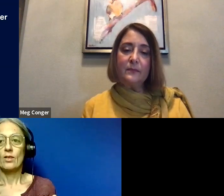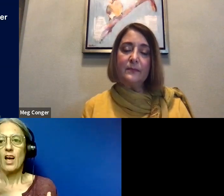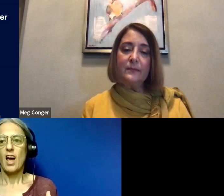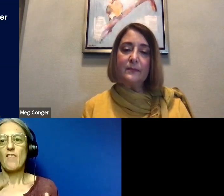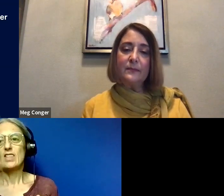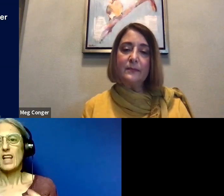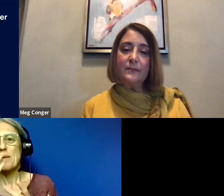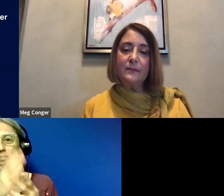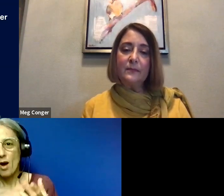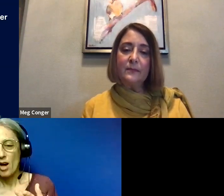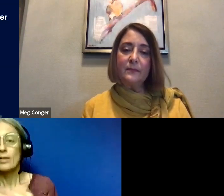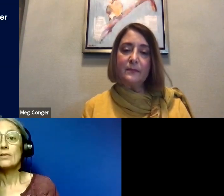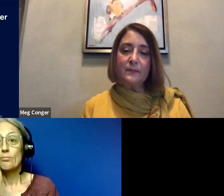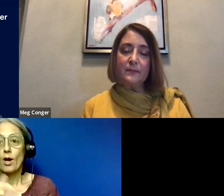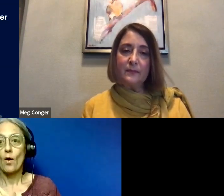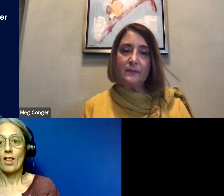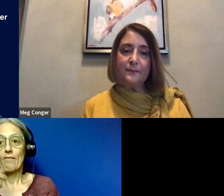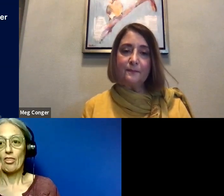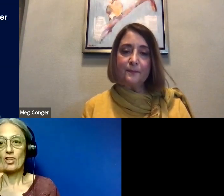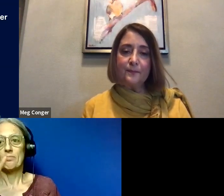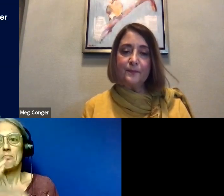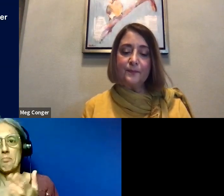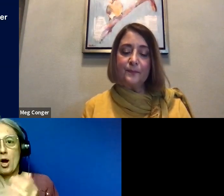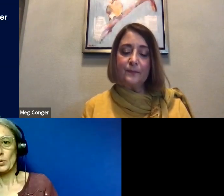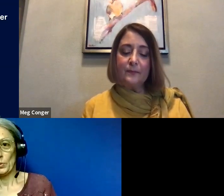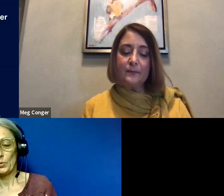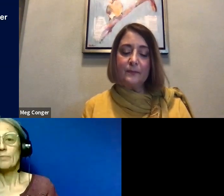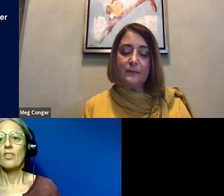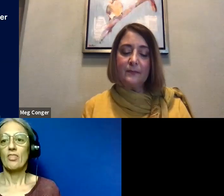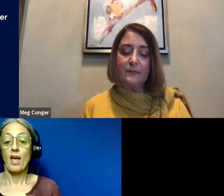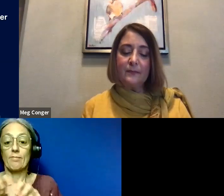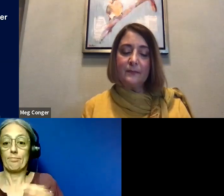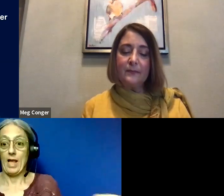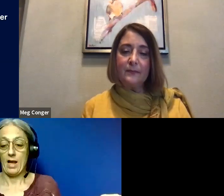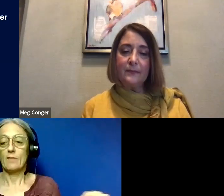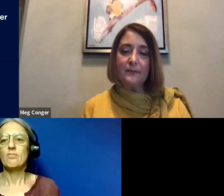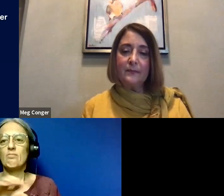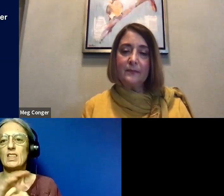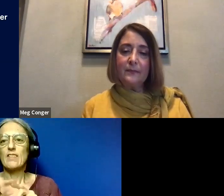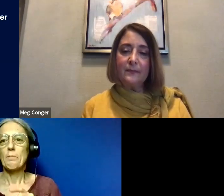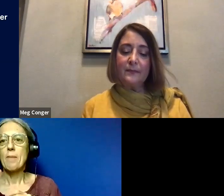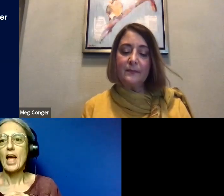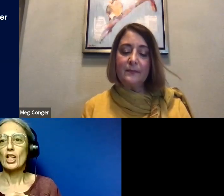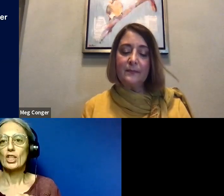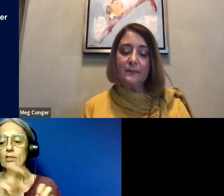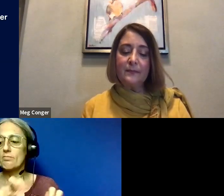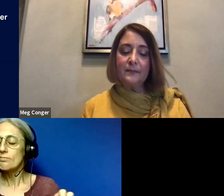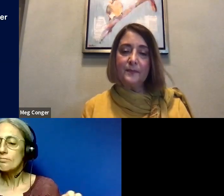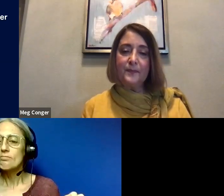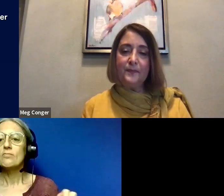another one tomorrow at 11:30. That will be a panel of local mayors on accessibility projects that they have